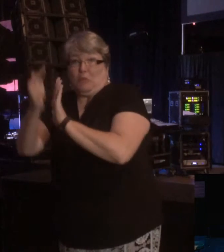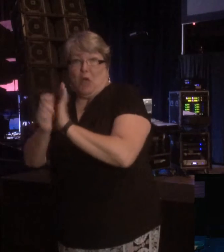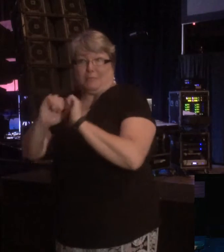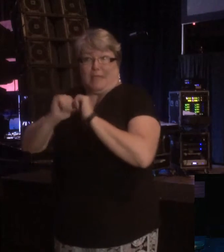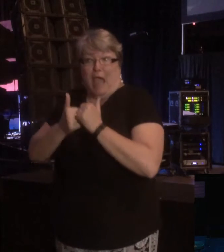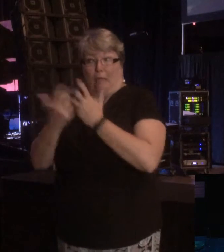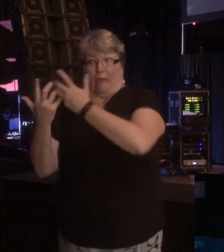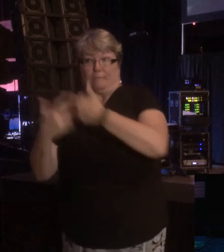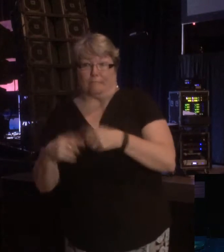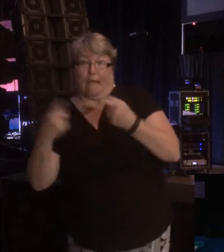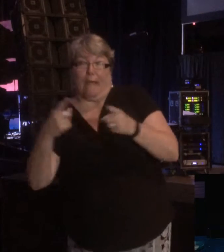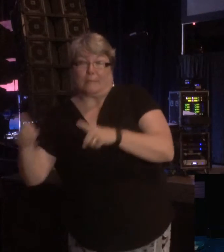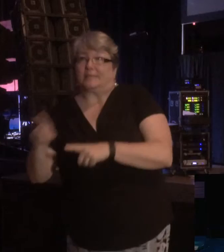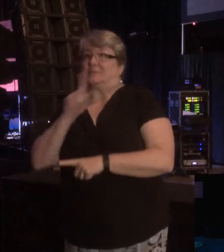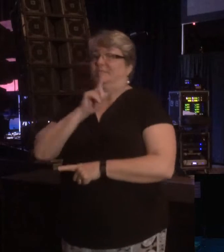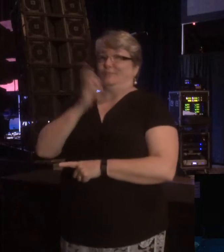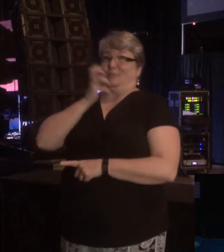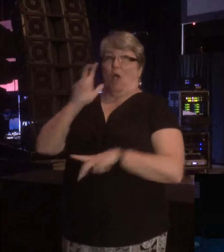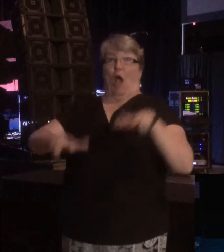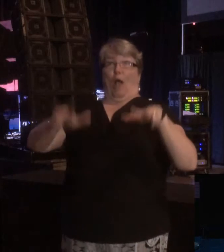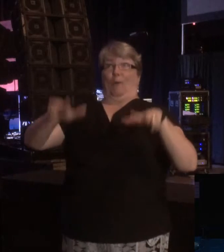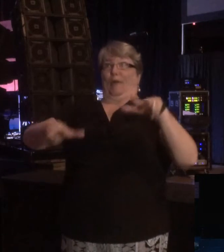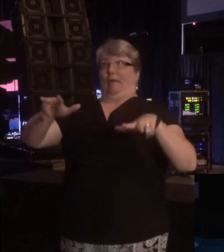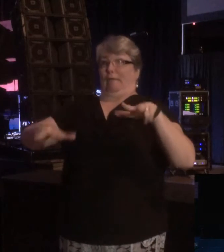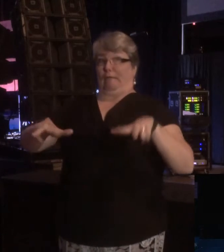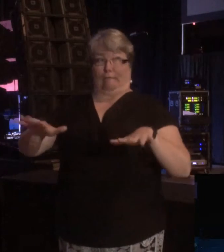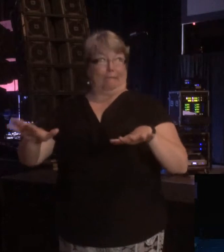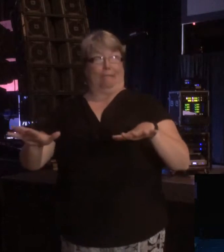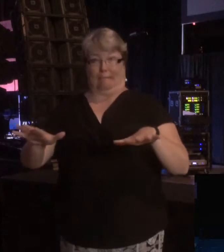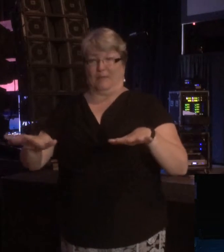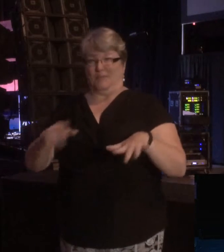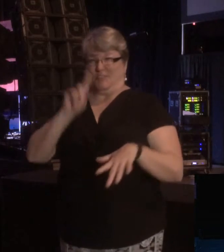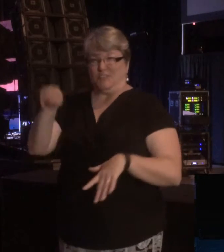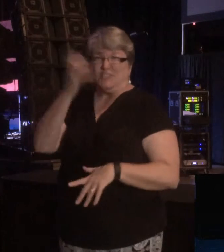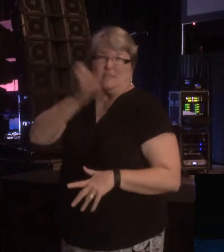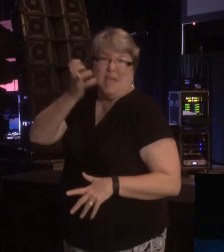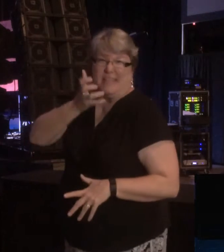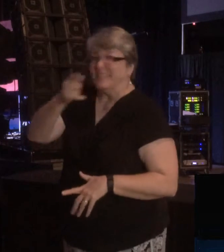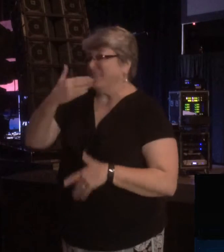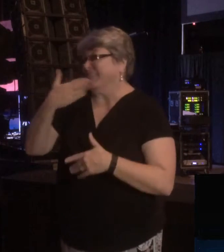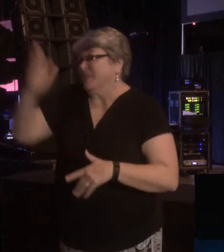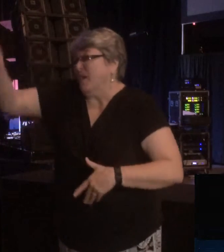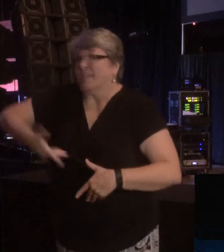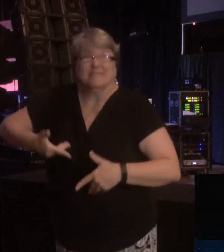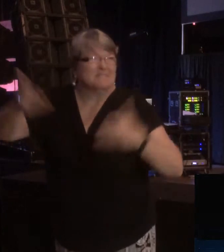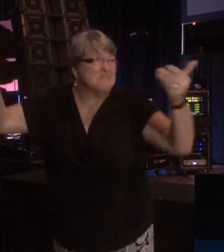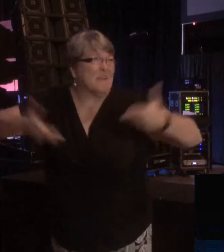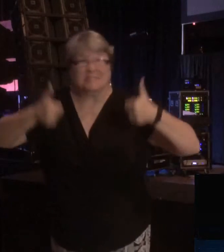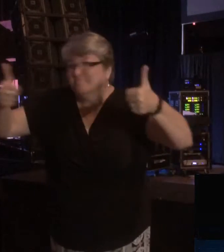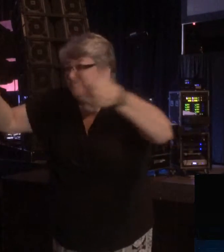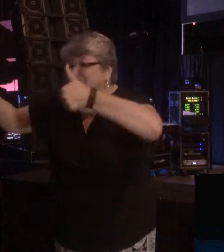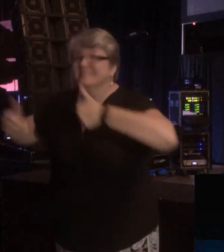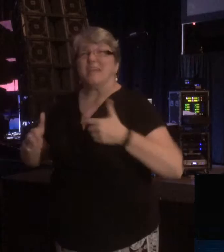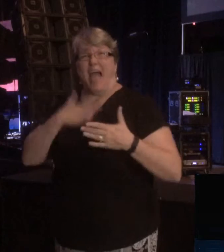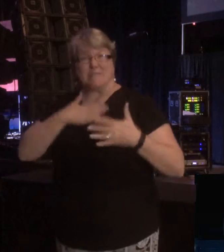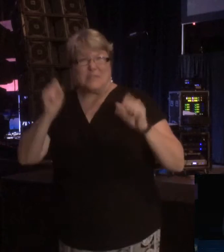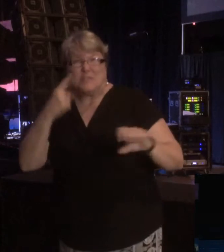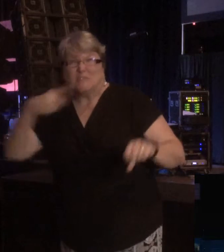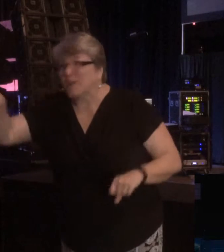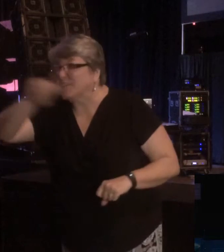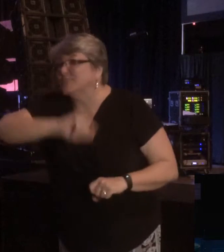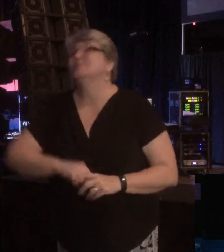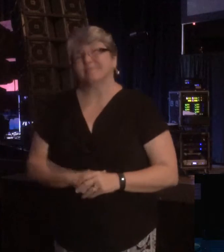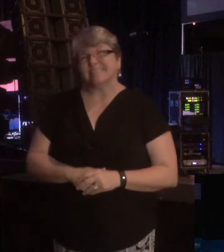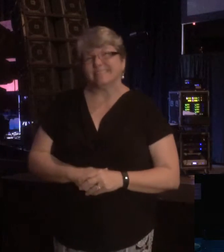their girlfriend as I talked about the conversation between guys and their possible father-in-laws and how that was going to